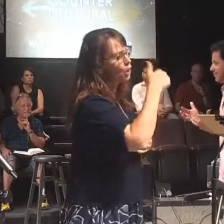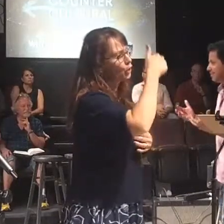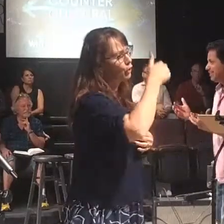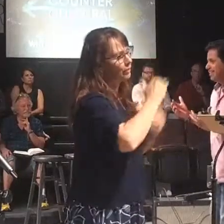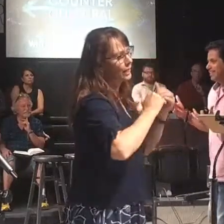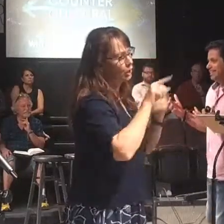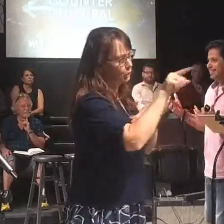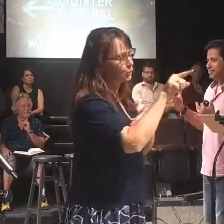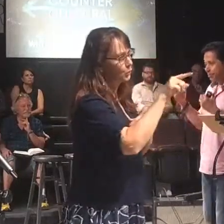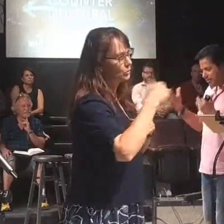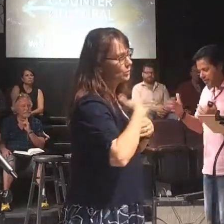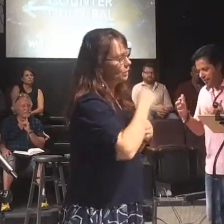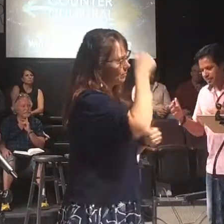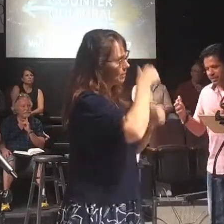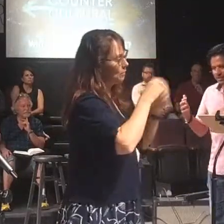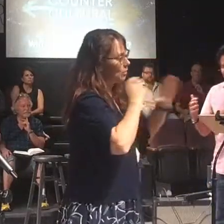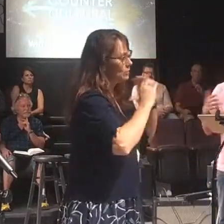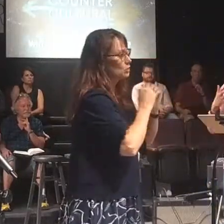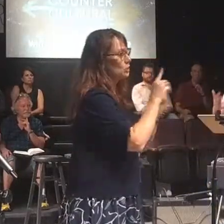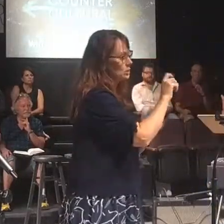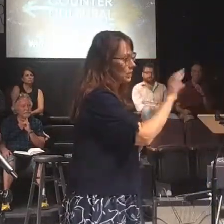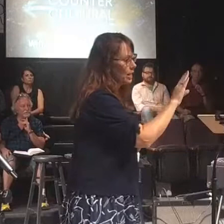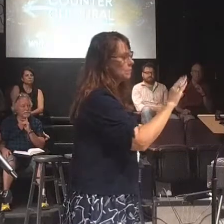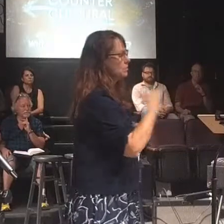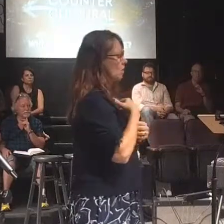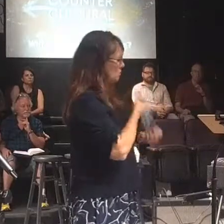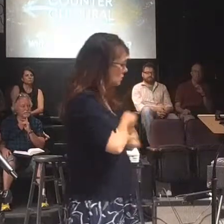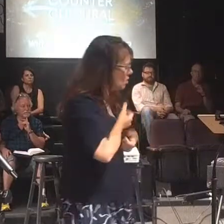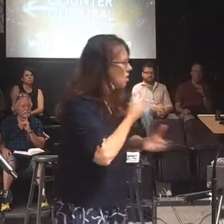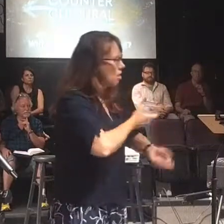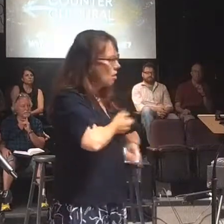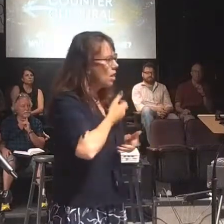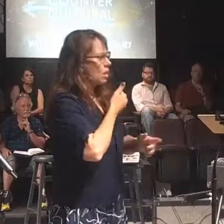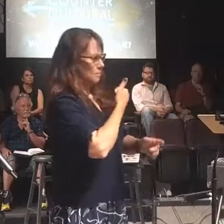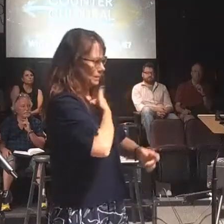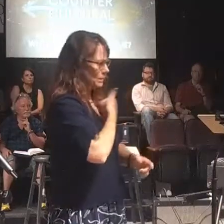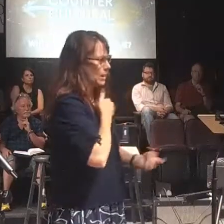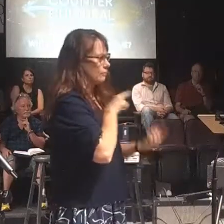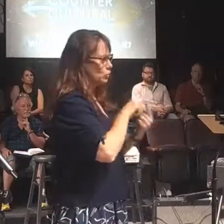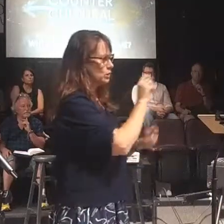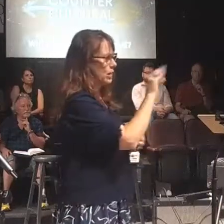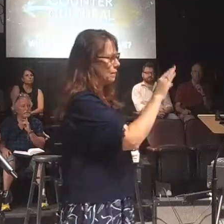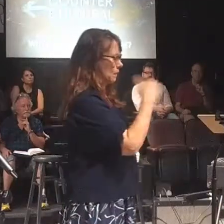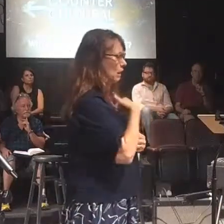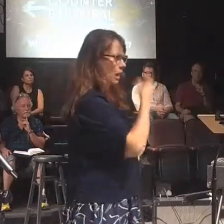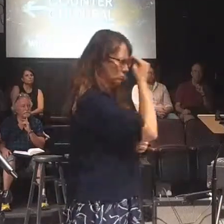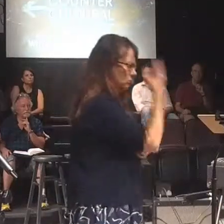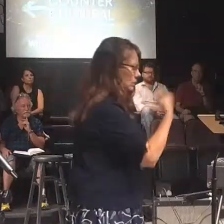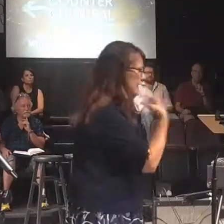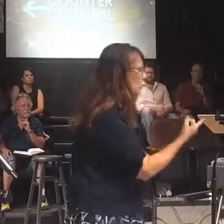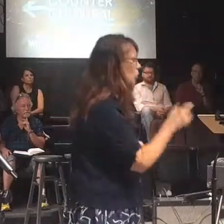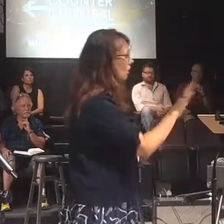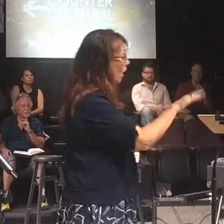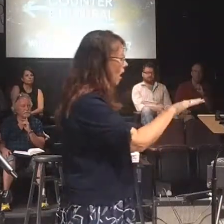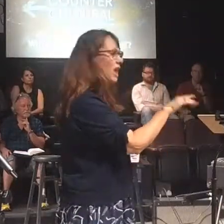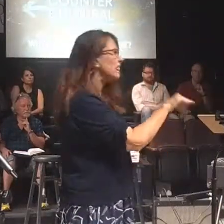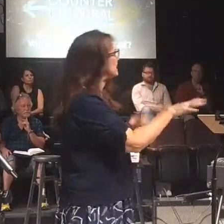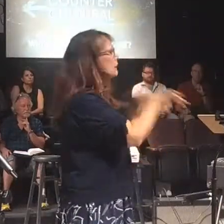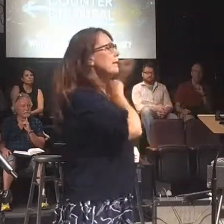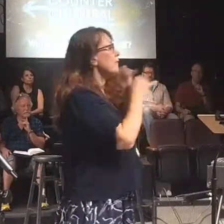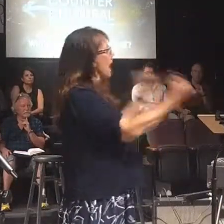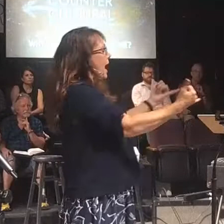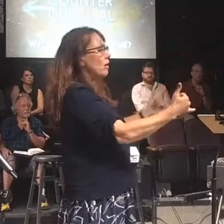you sometimes, right? And so we have this conversation, and I was talking to Deb, and I tell her, why don't we just go